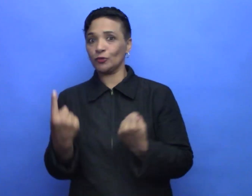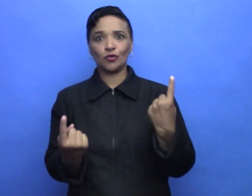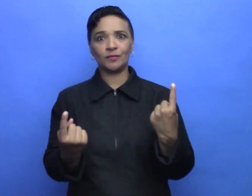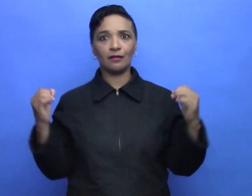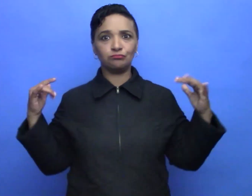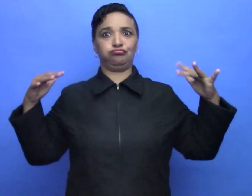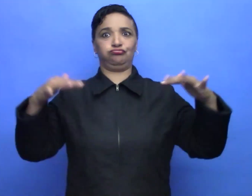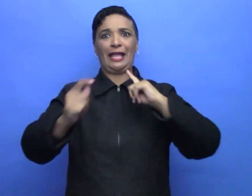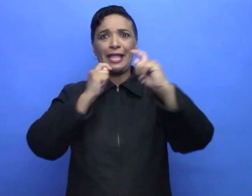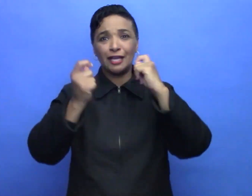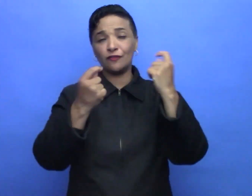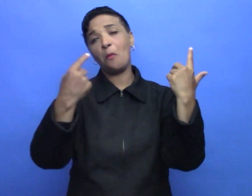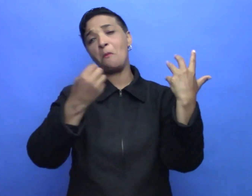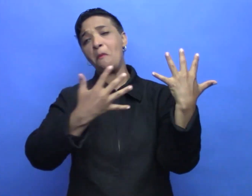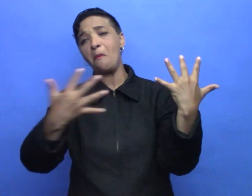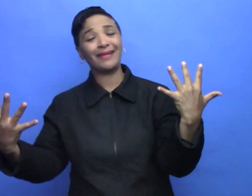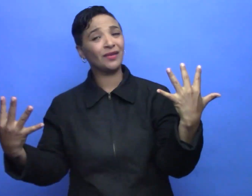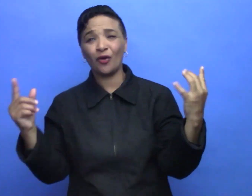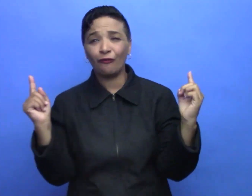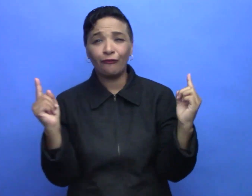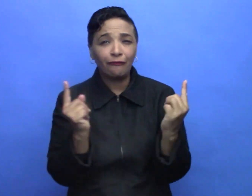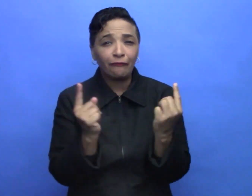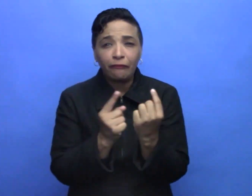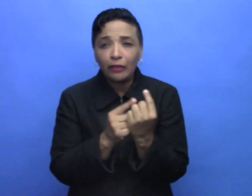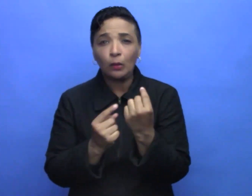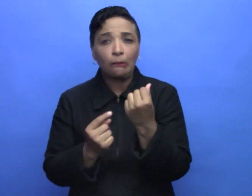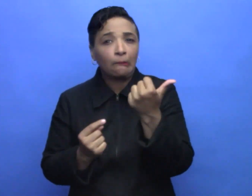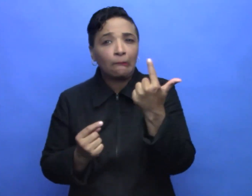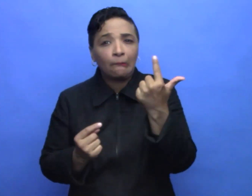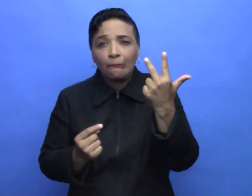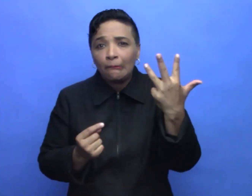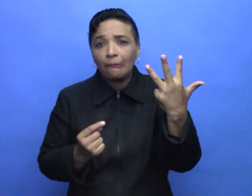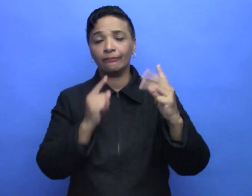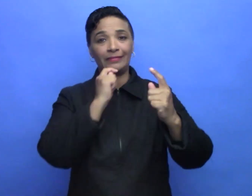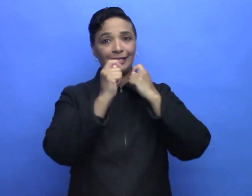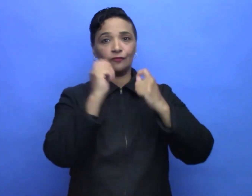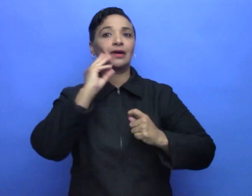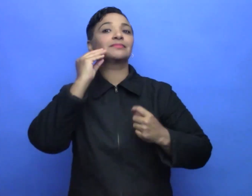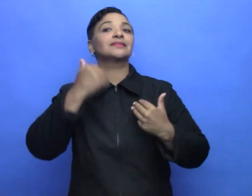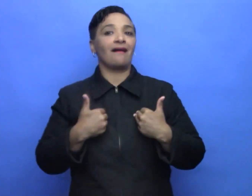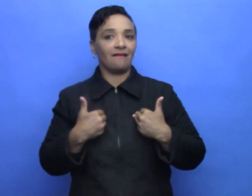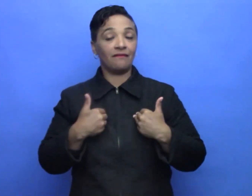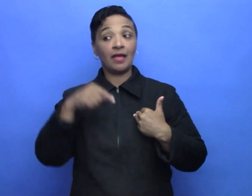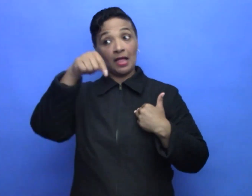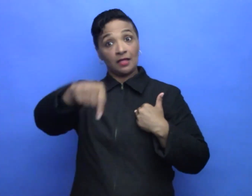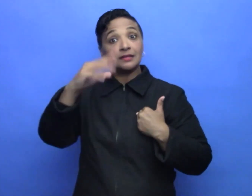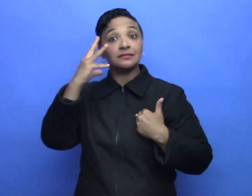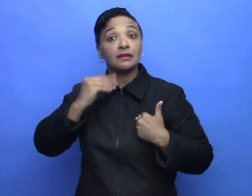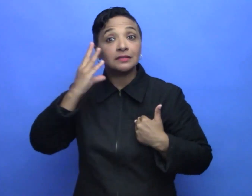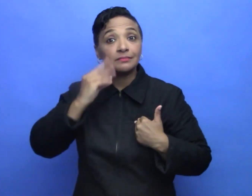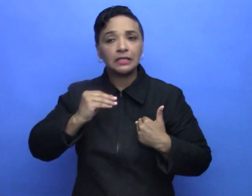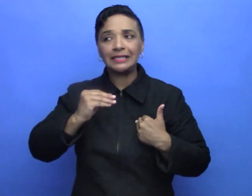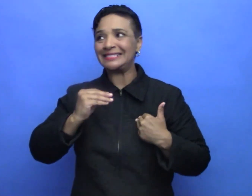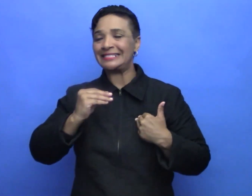and being shortlisted and so on. So the whole experience of the recruitment process sometimes raises the level